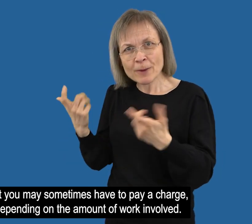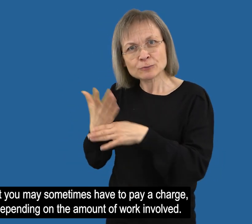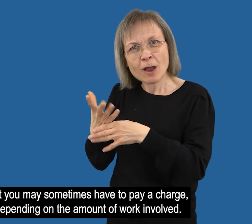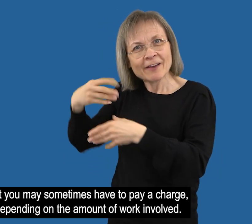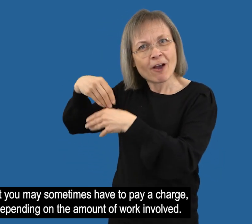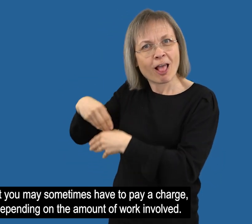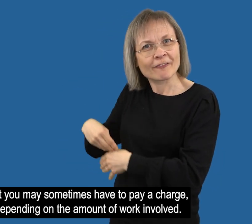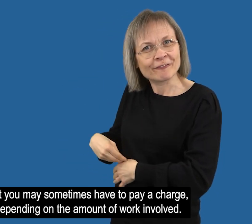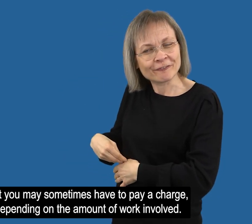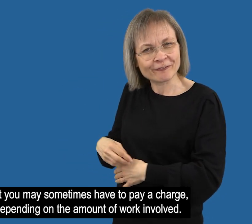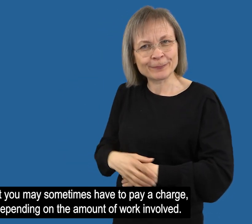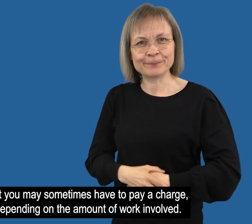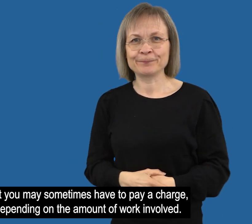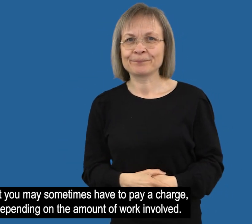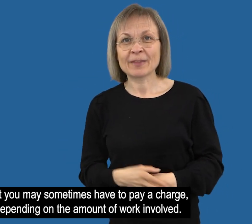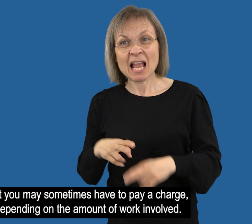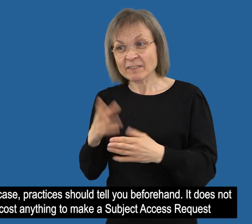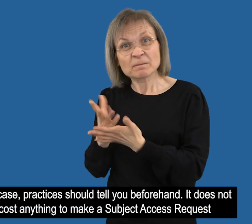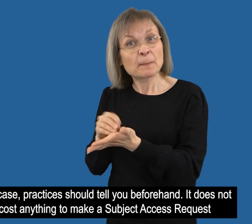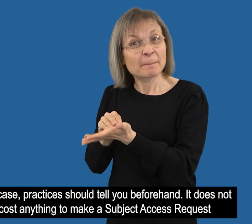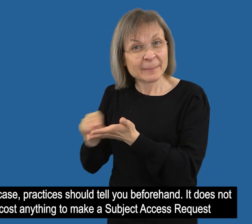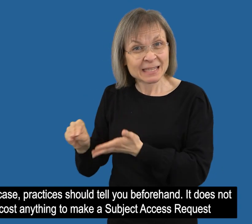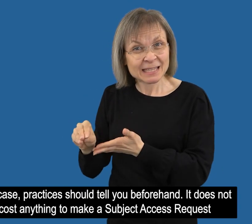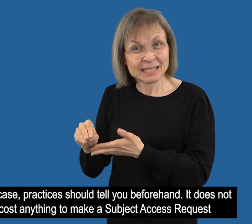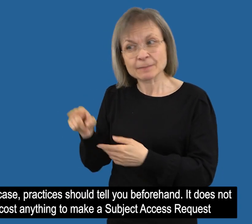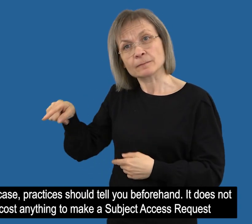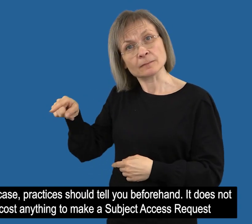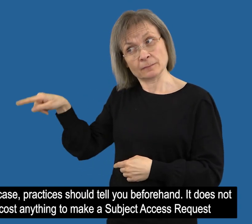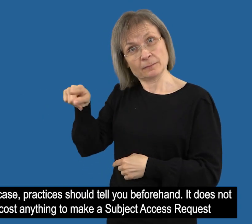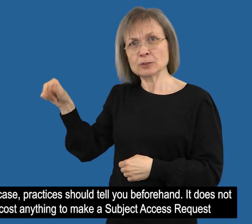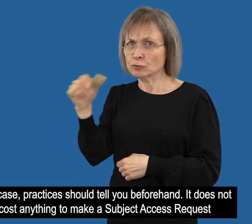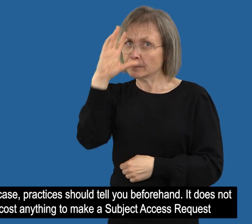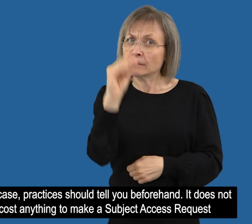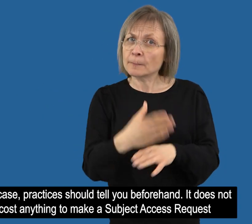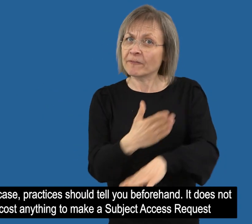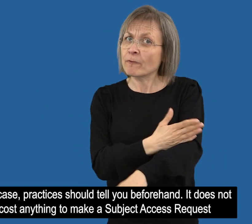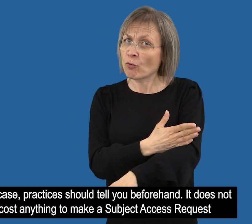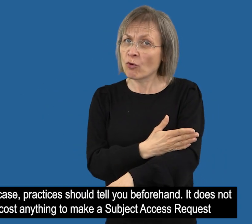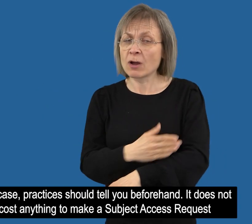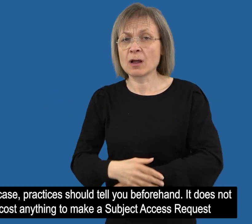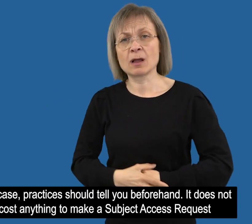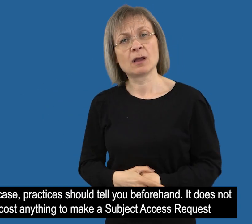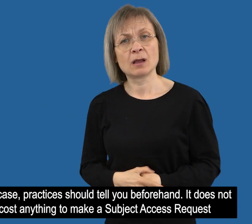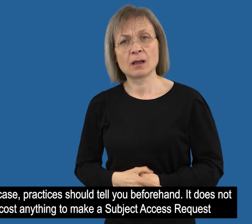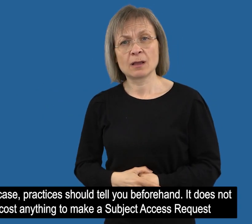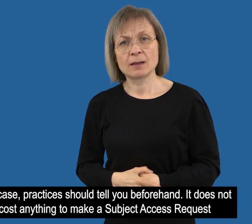If this is the case, Practices should tell you